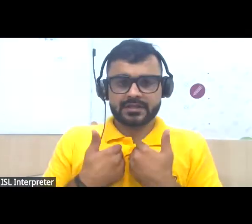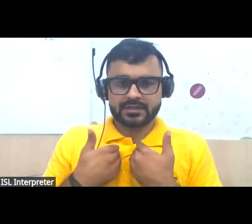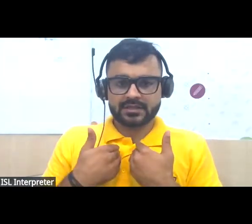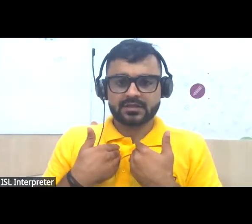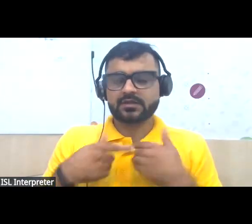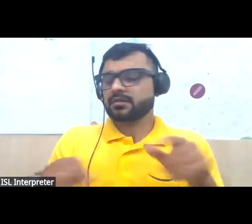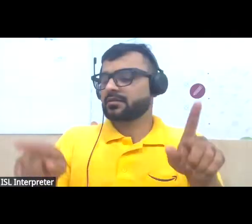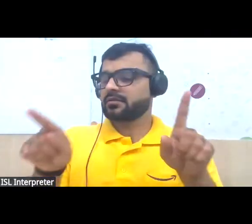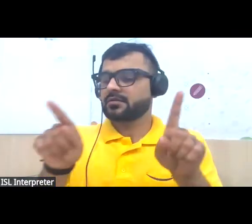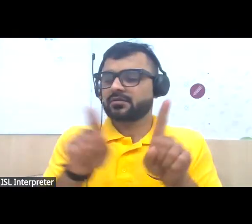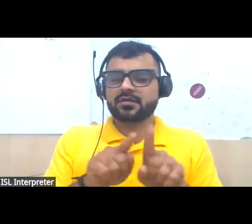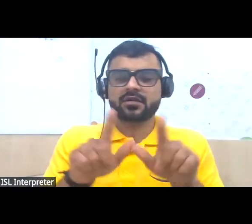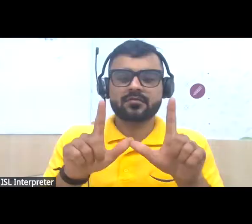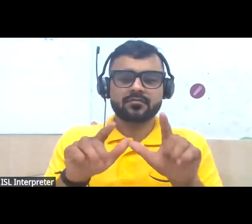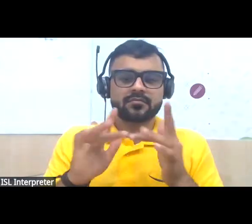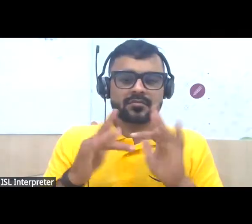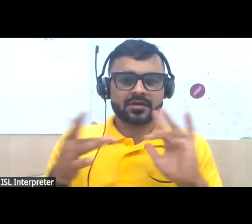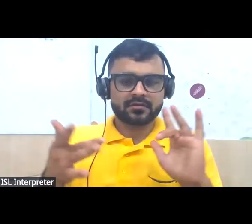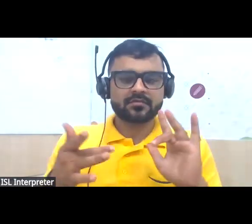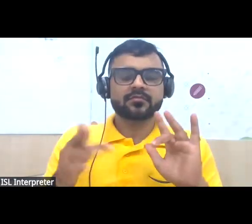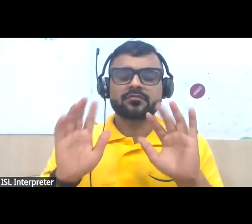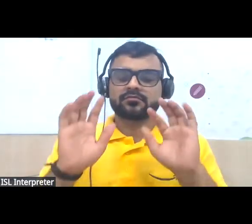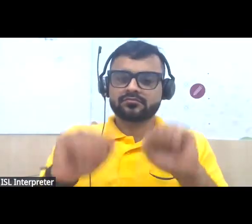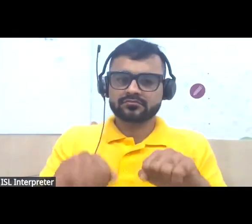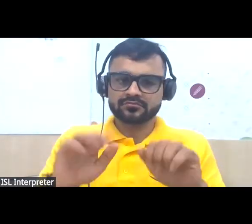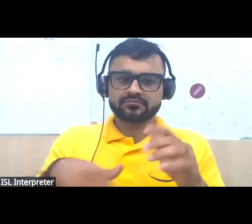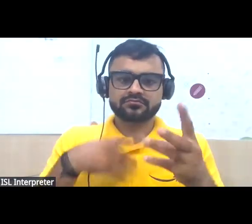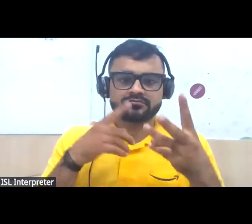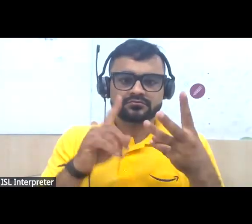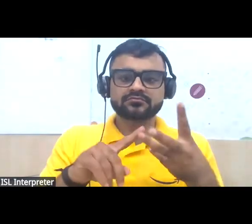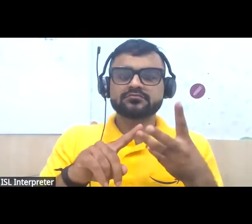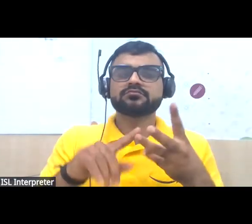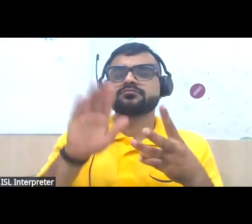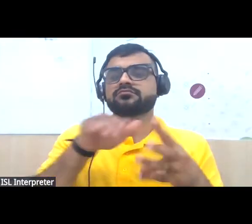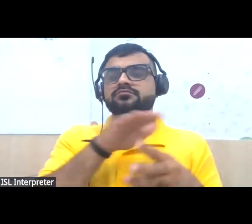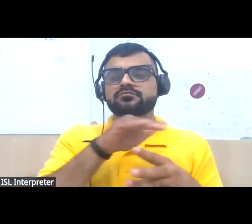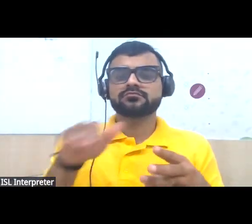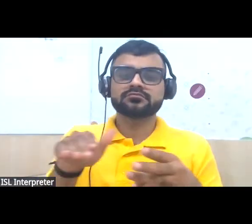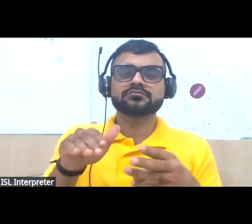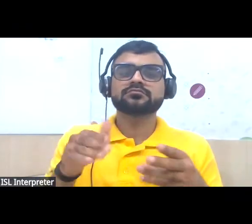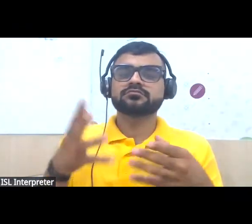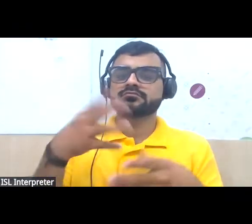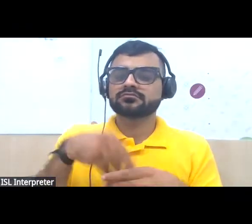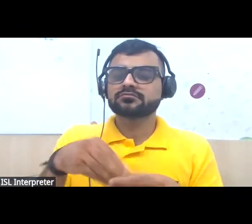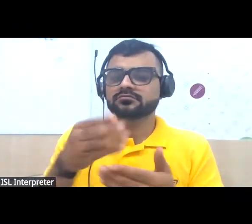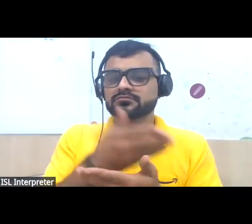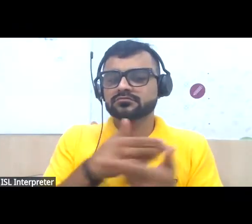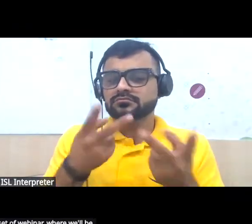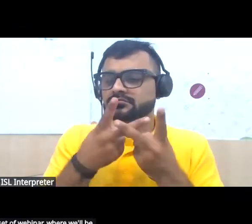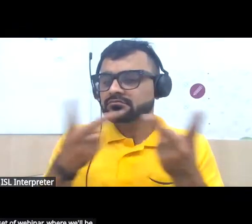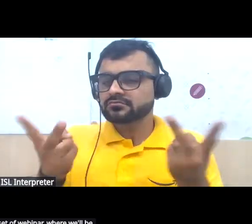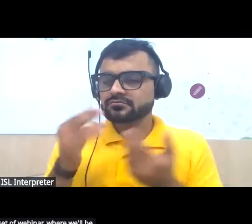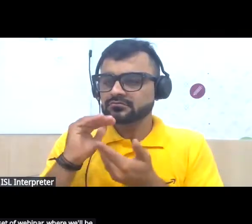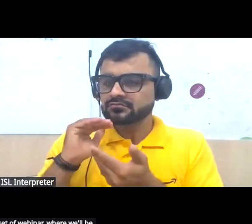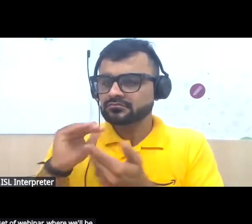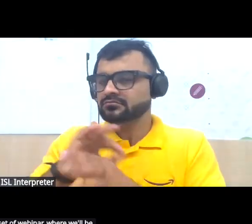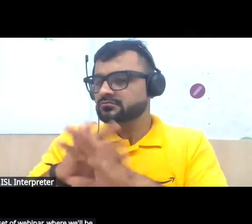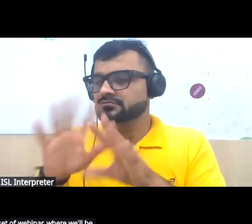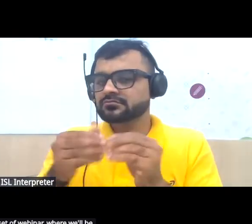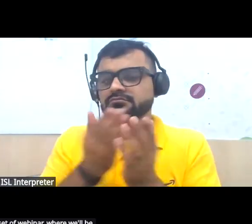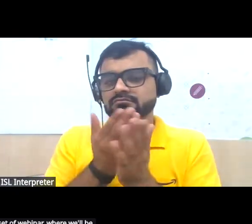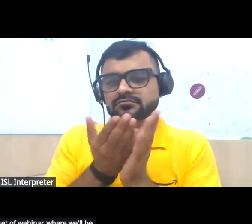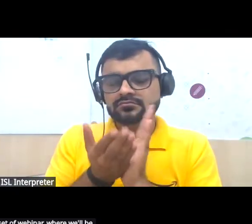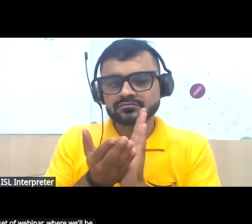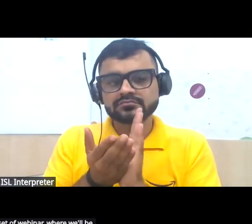the same. We will be having the third set of webinar where we'll be having different awardees across